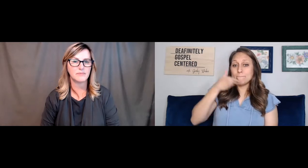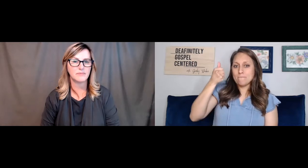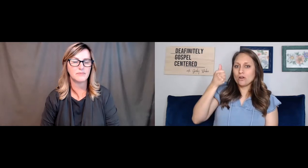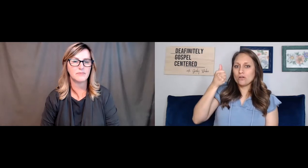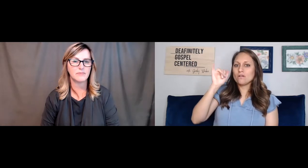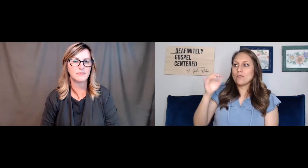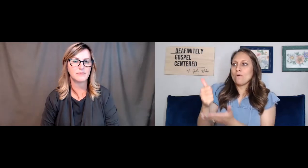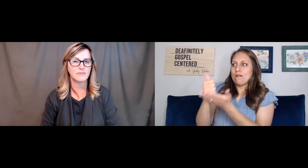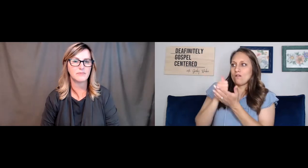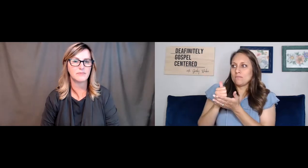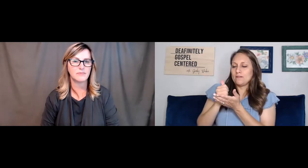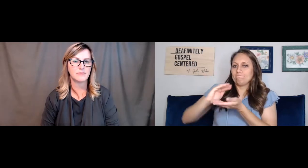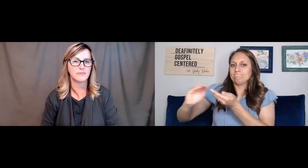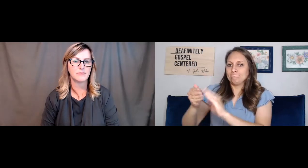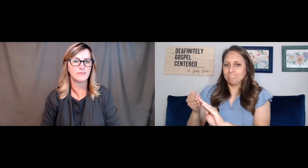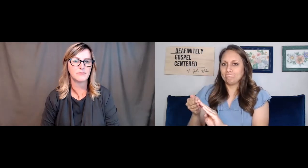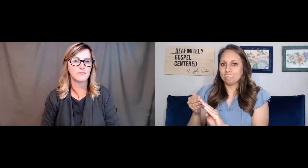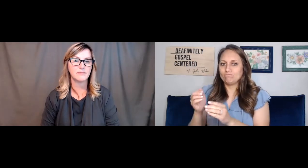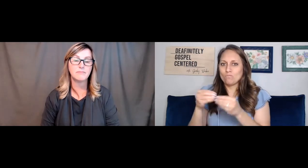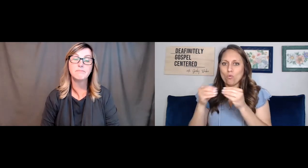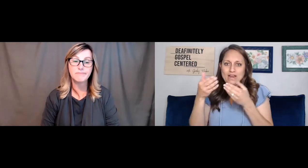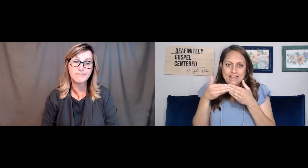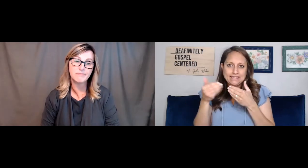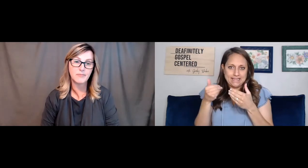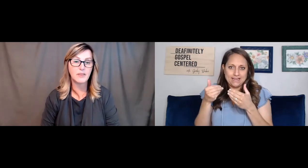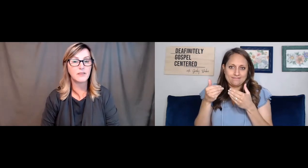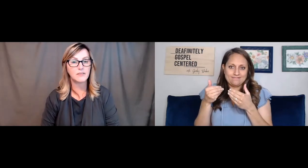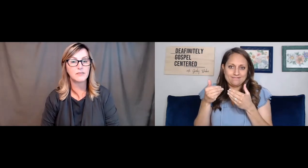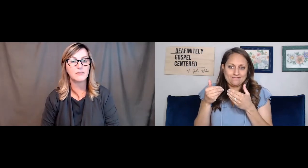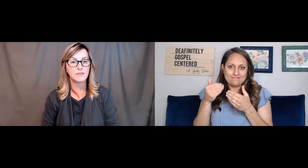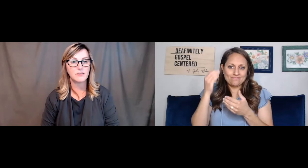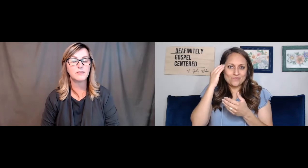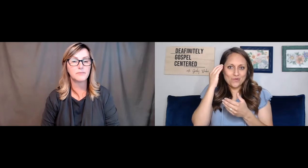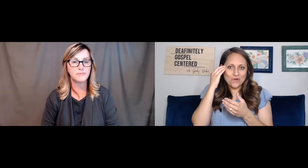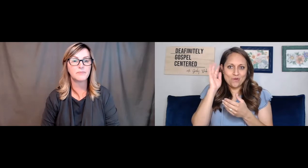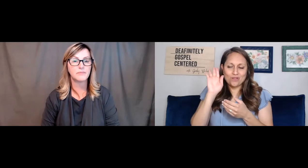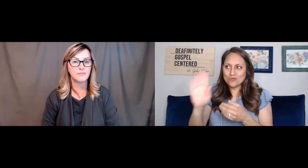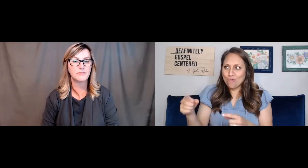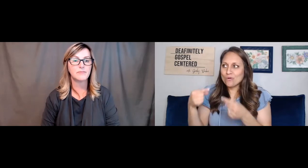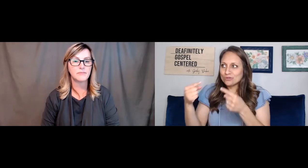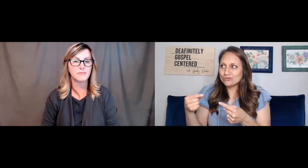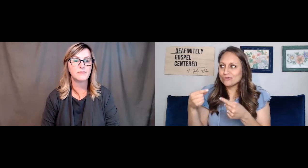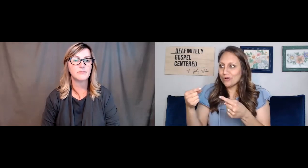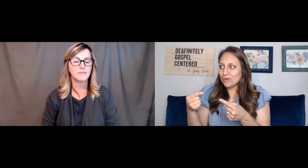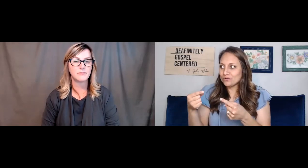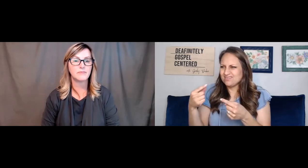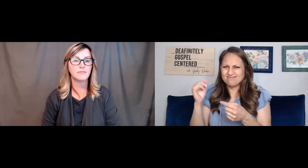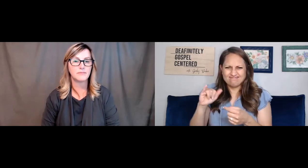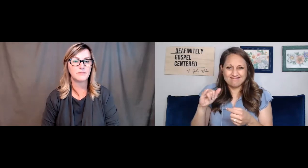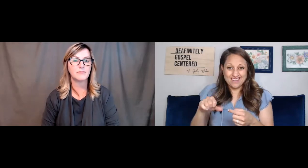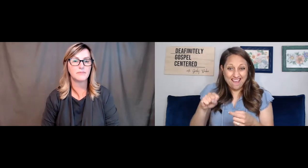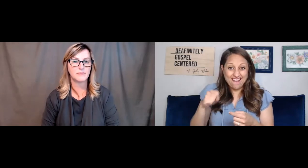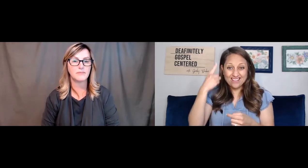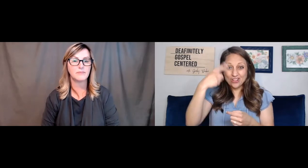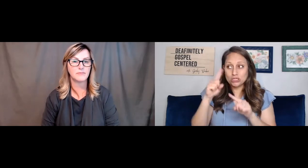mine, but their struggles. It's important for me to learn that aspect of it. I think that's